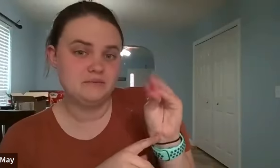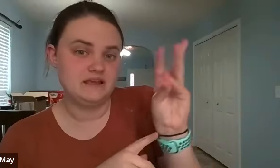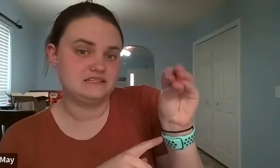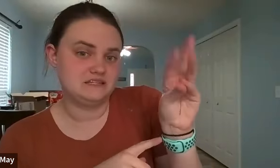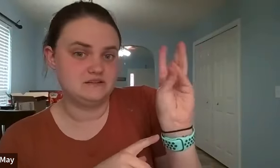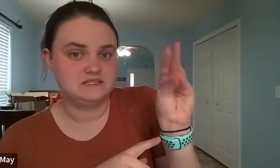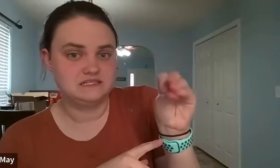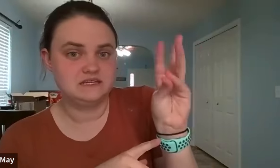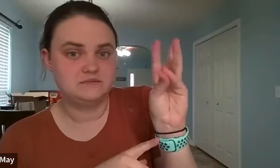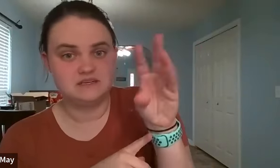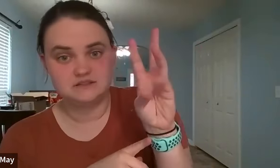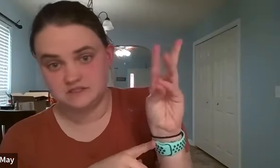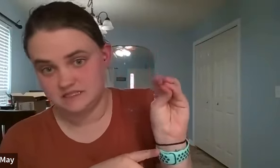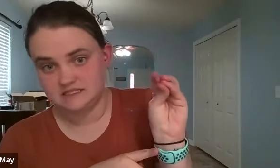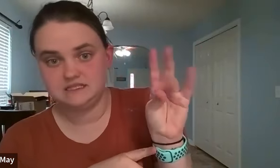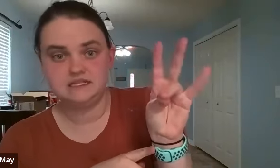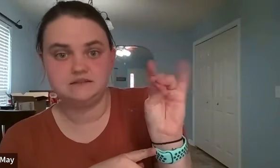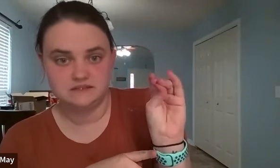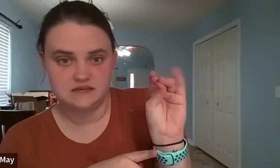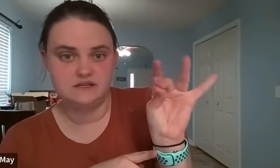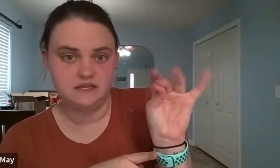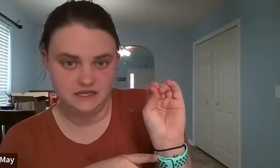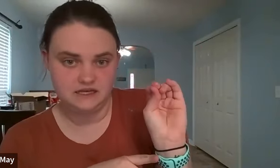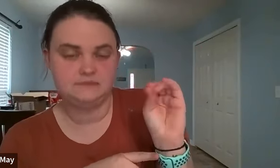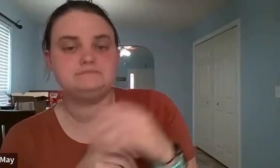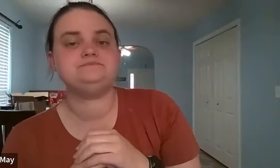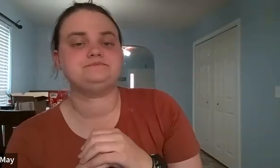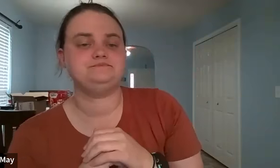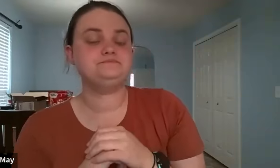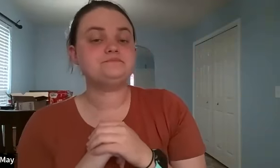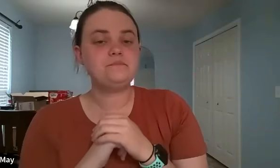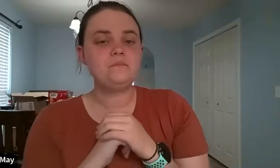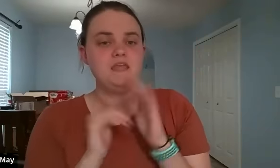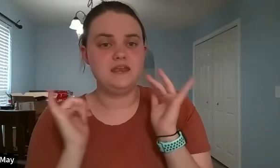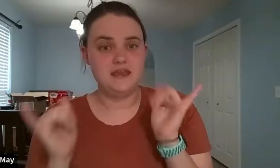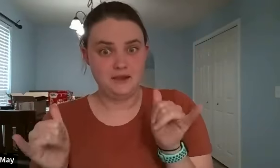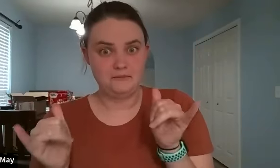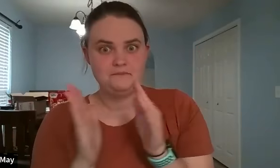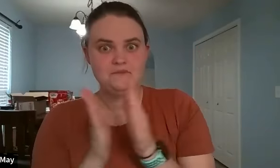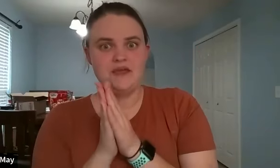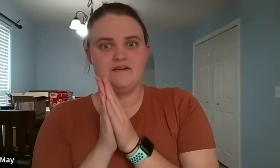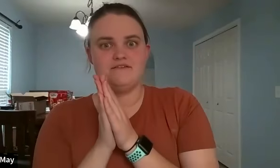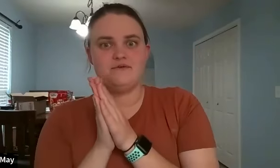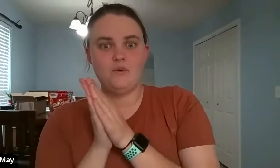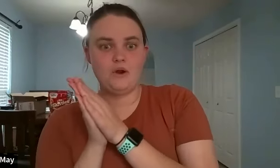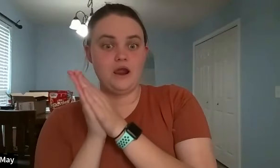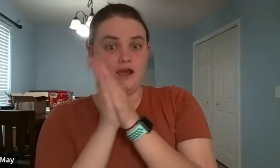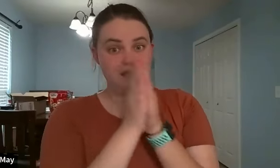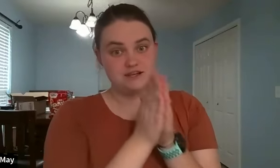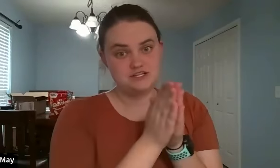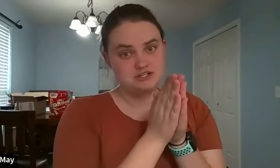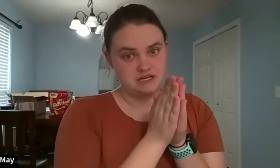like I said, so the 60 can be this or 60, 70, 80. Now for the